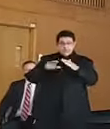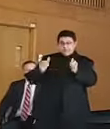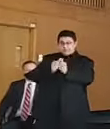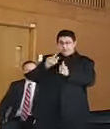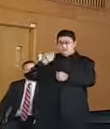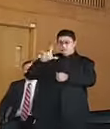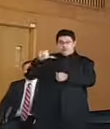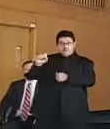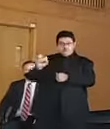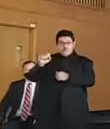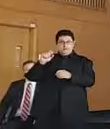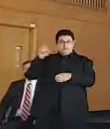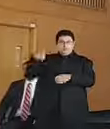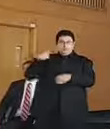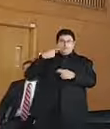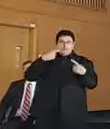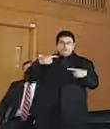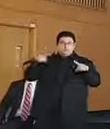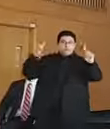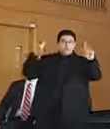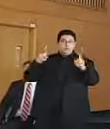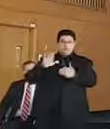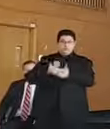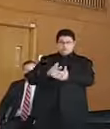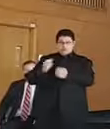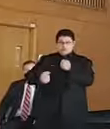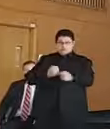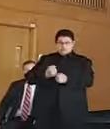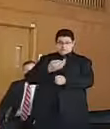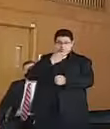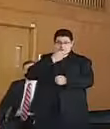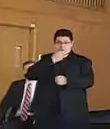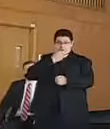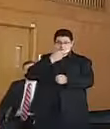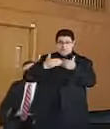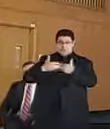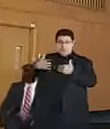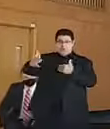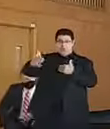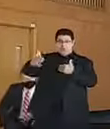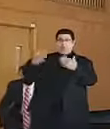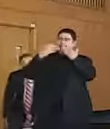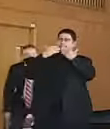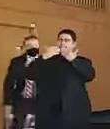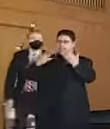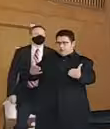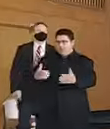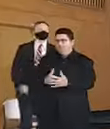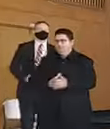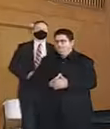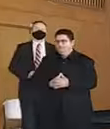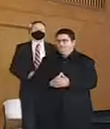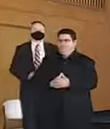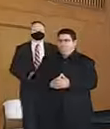need to be successful in the coming school year and beyond. Thank you.